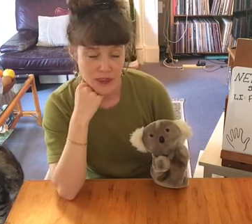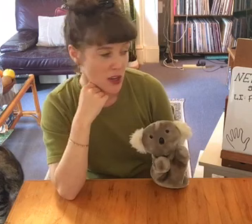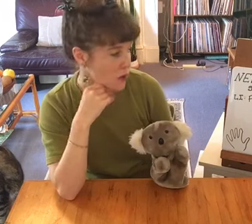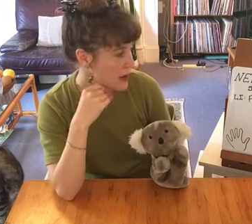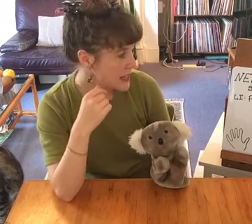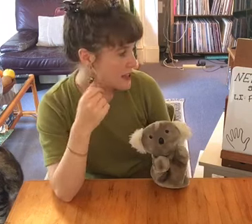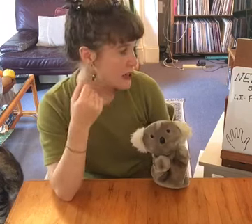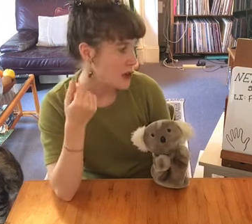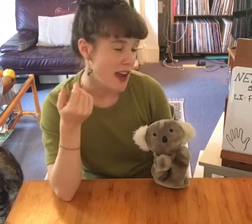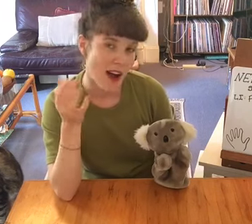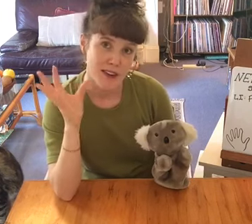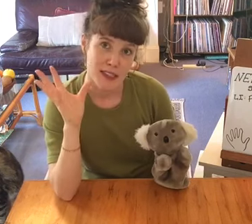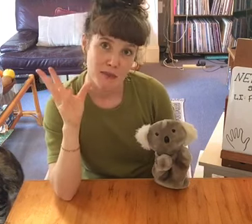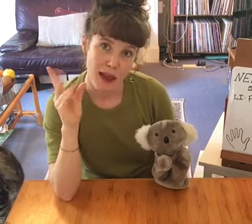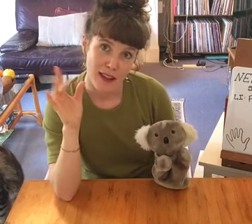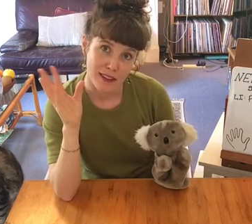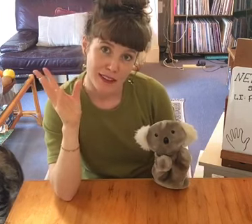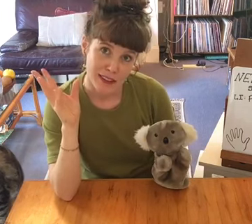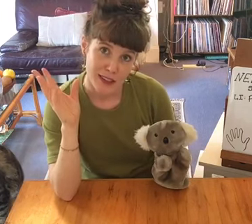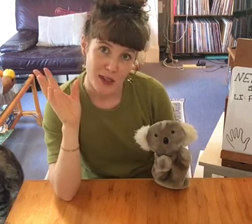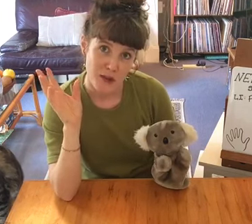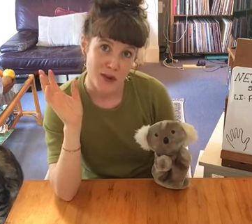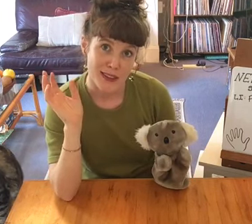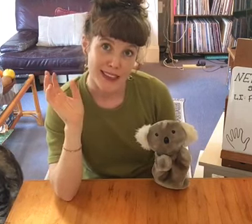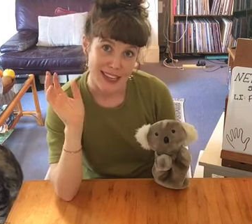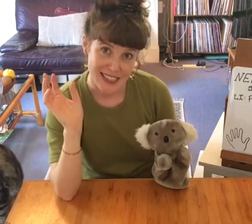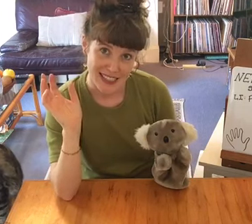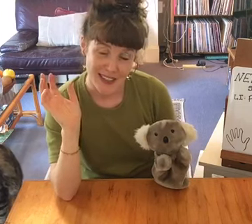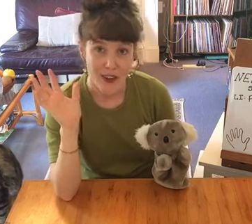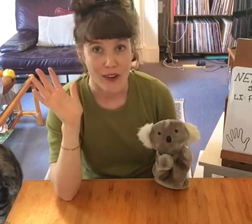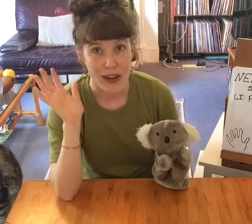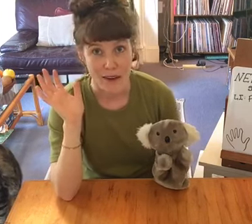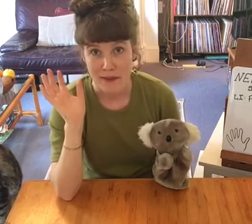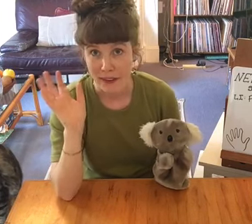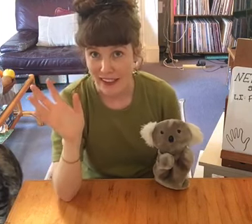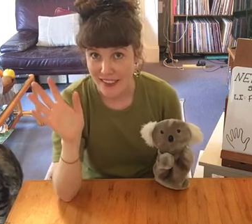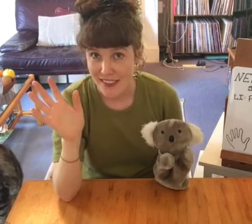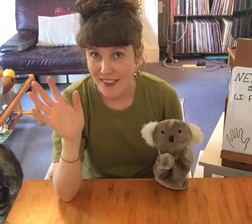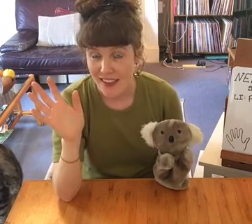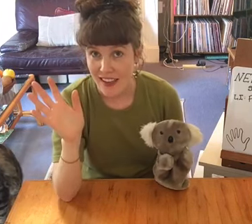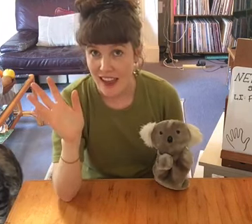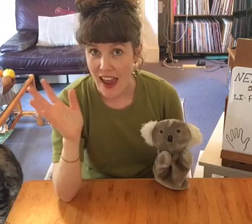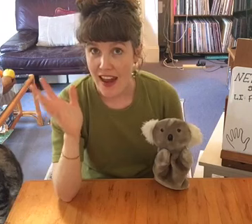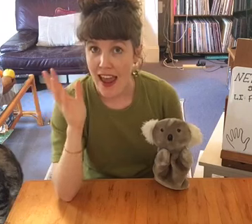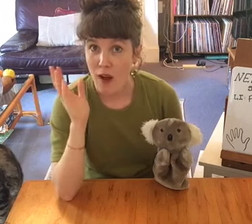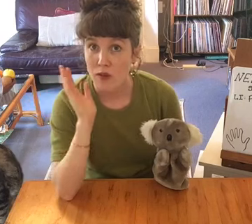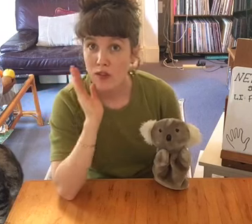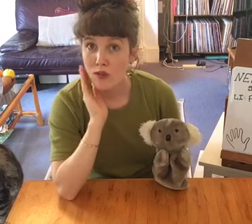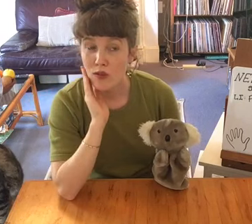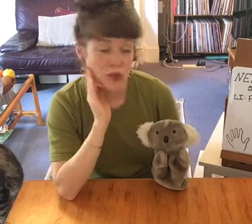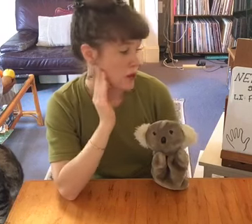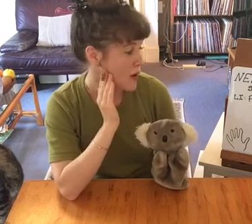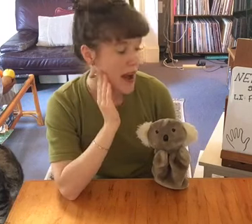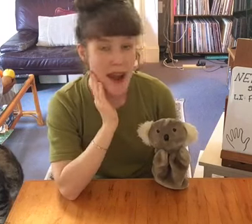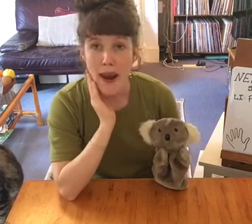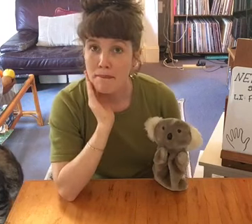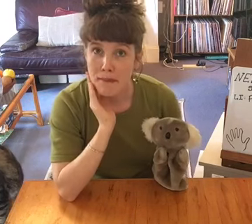We need to learn how to spell with letters on our fingers and how to do